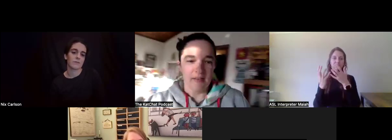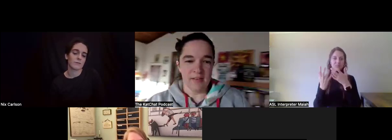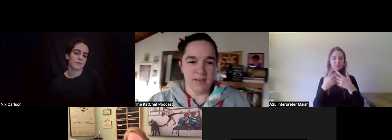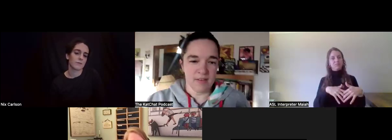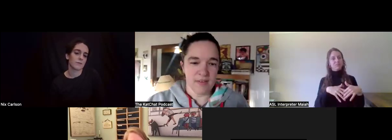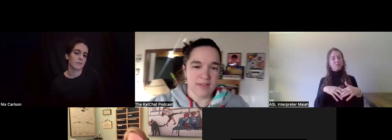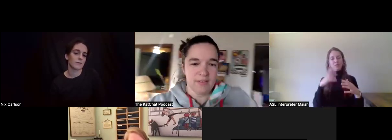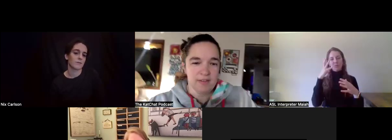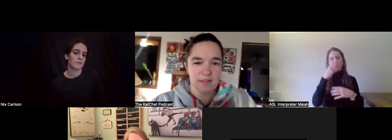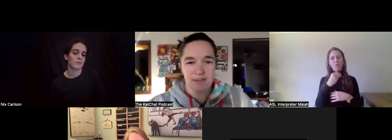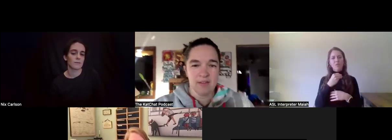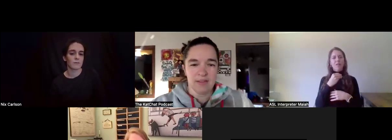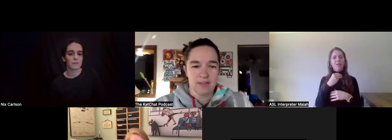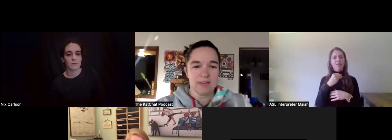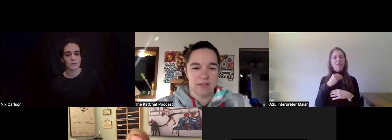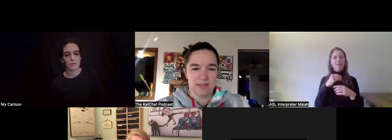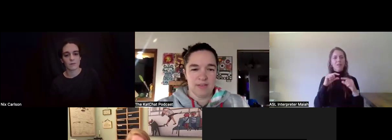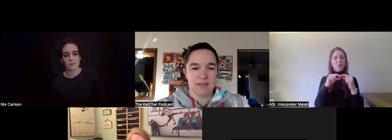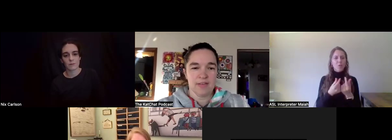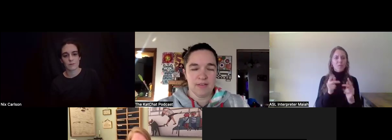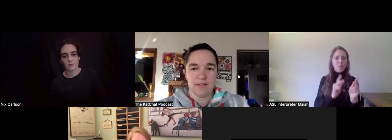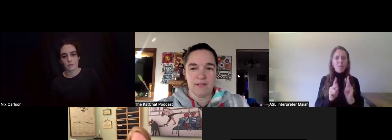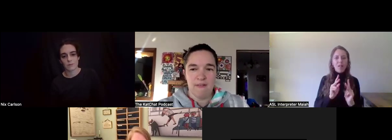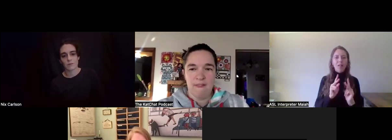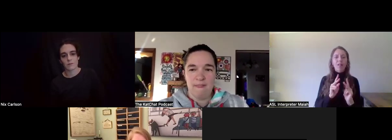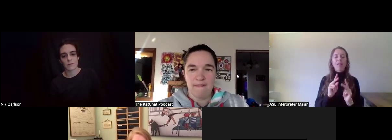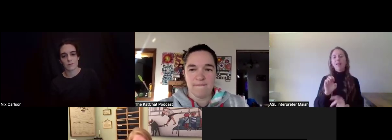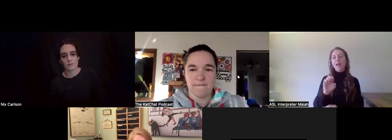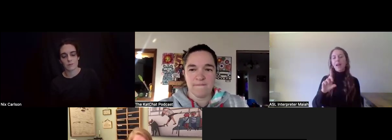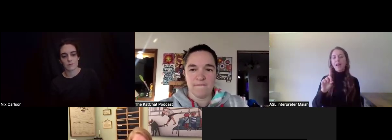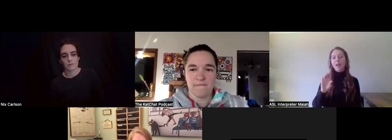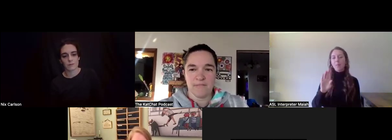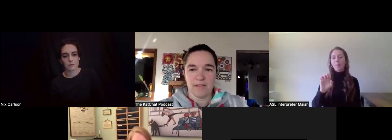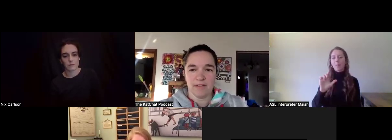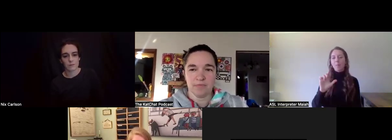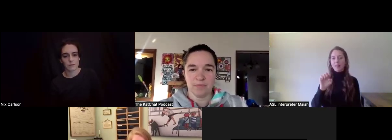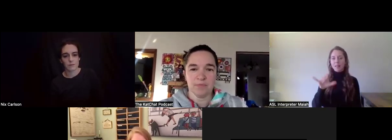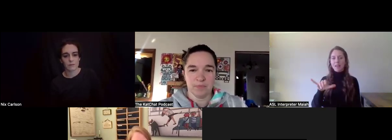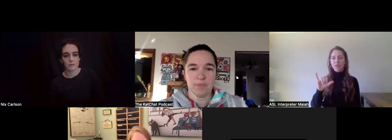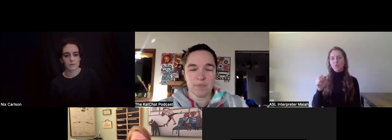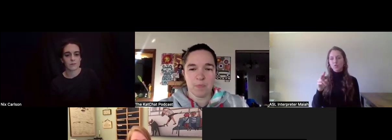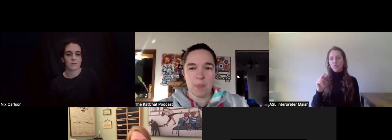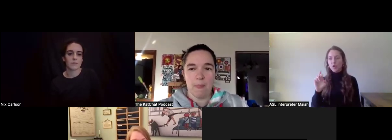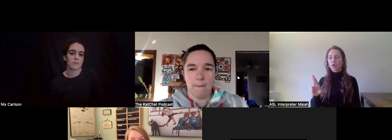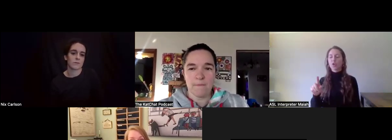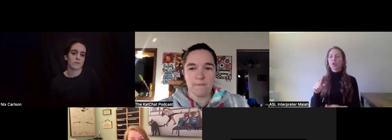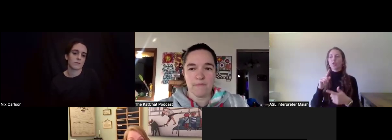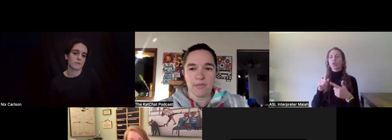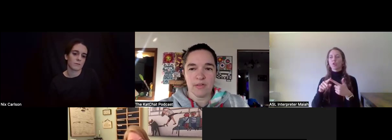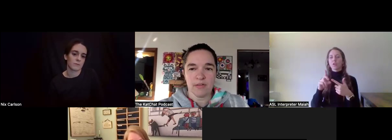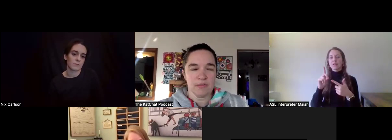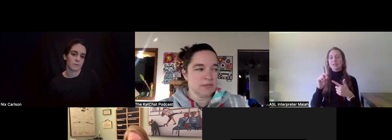beautiful cast with people like Ed Begley Jr. and Deirdre Bader and then we